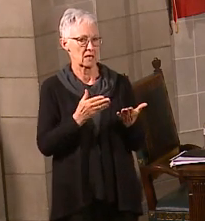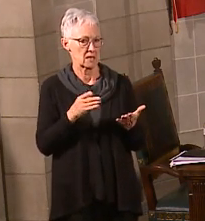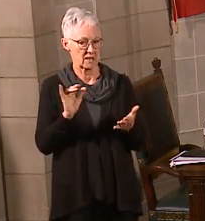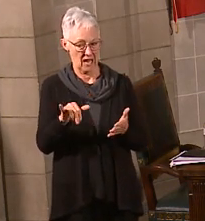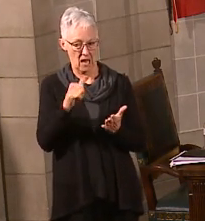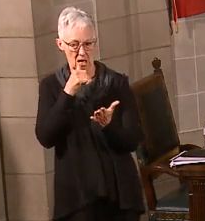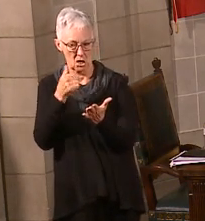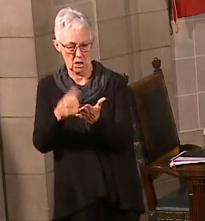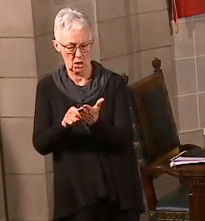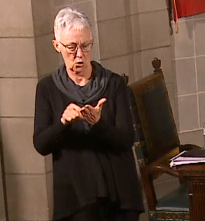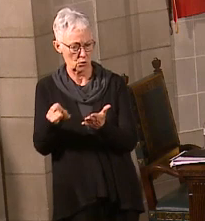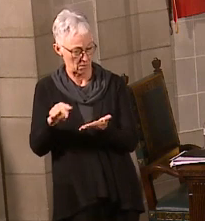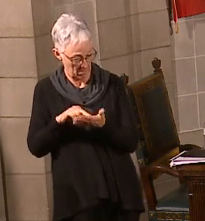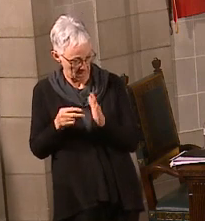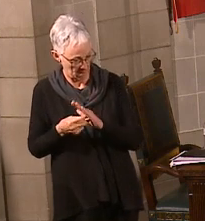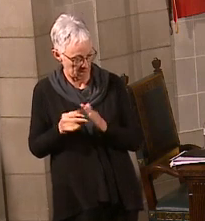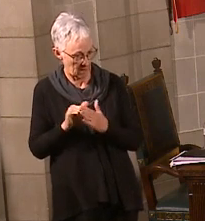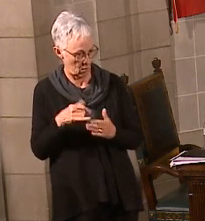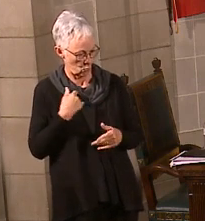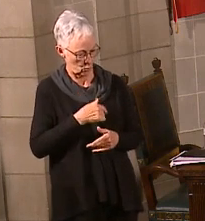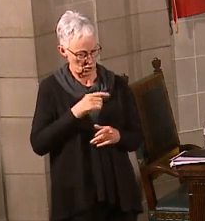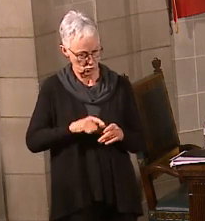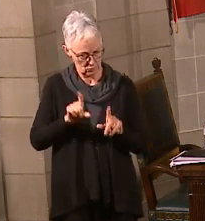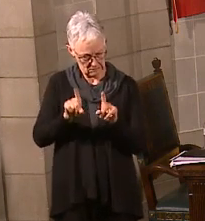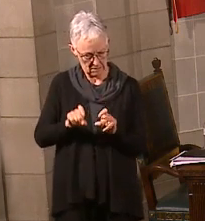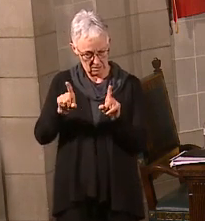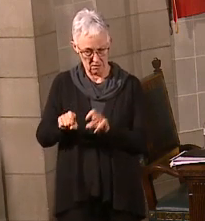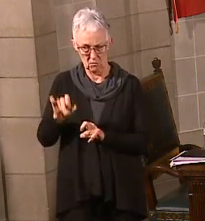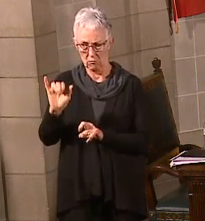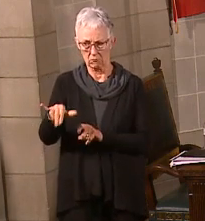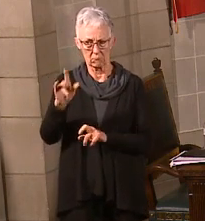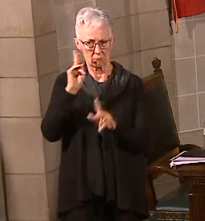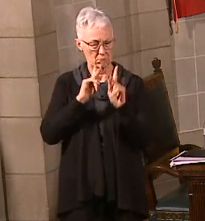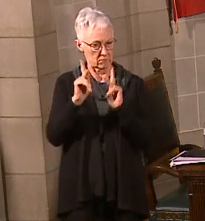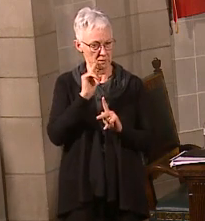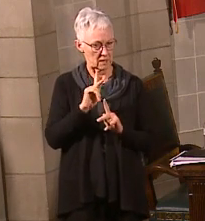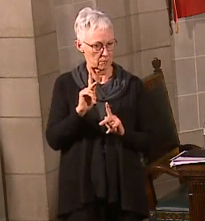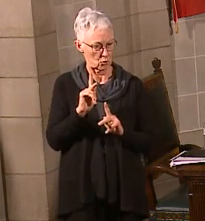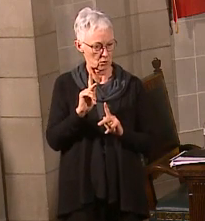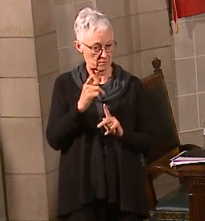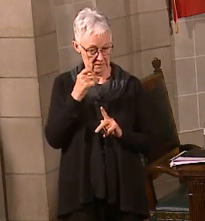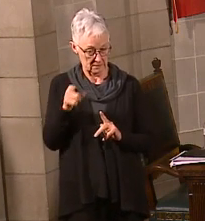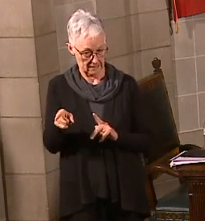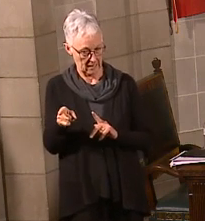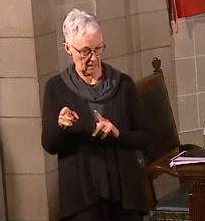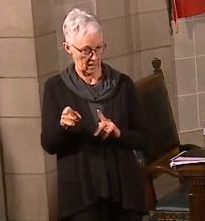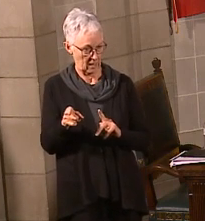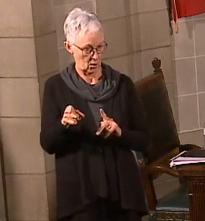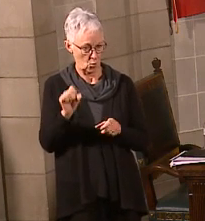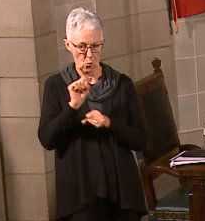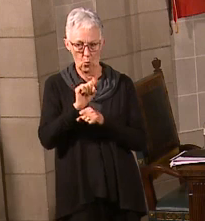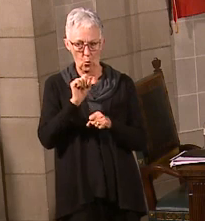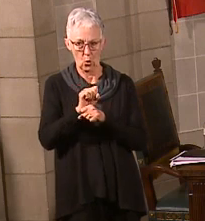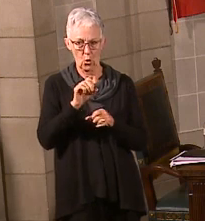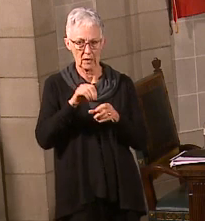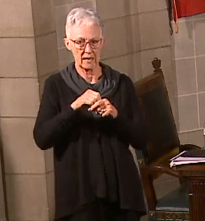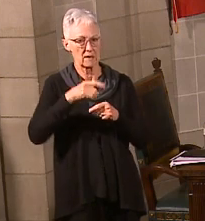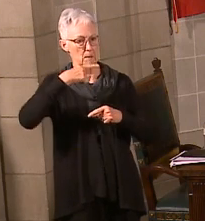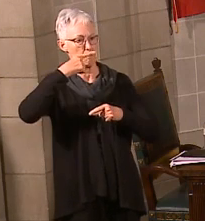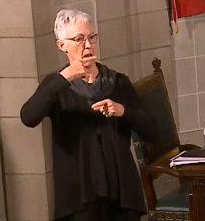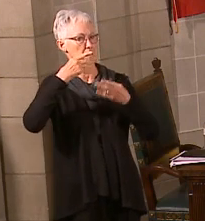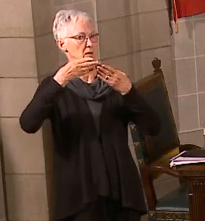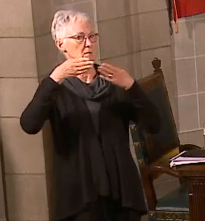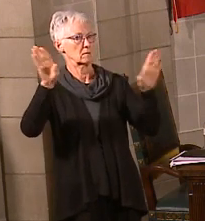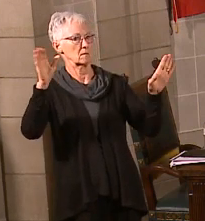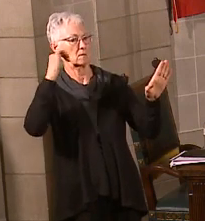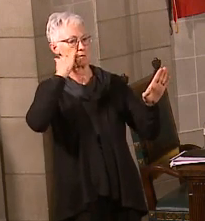it wasn't clear to me what they were meaning either, because we haven't made that distinction about who are frontline emergency workers that have to go to work versus everybody else. We're asking